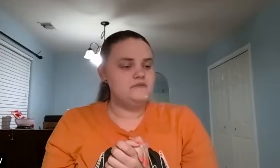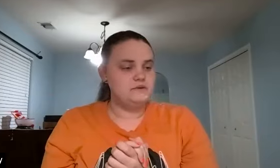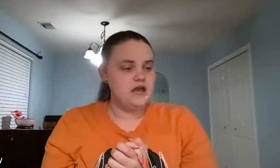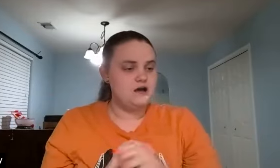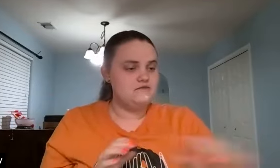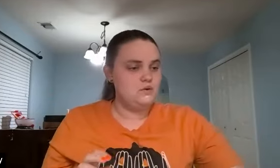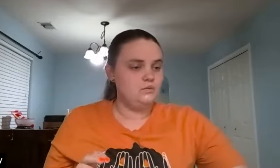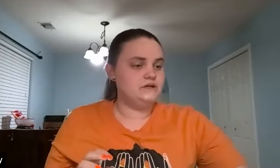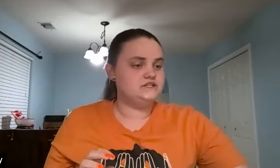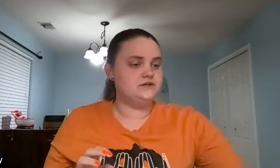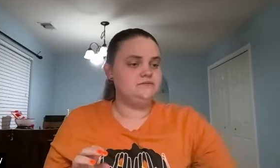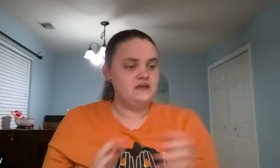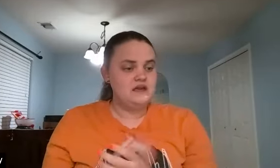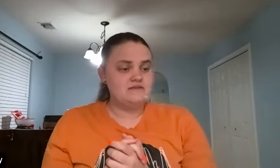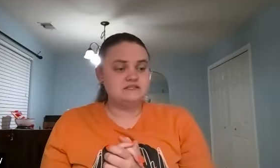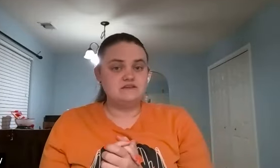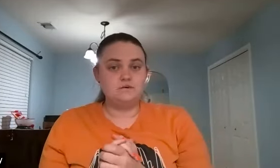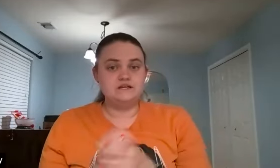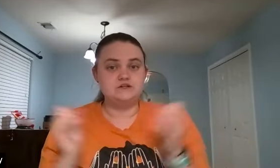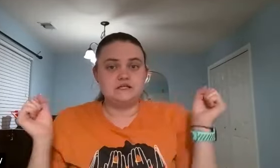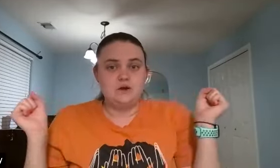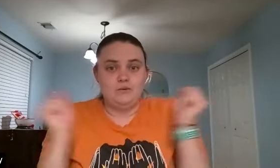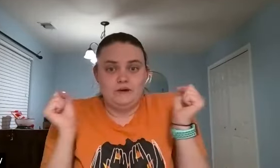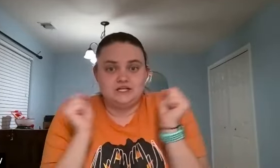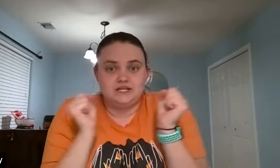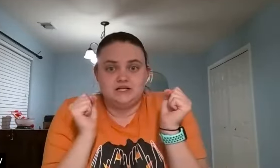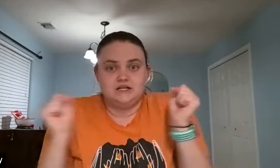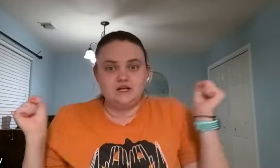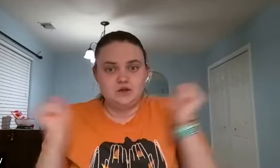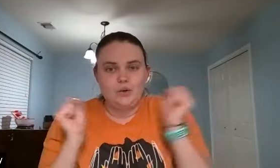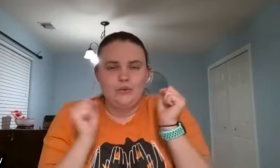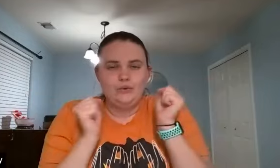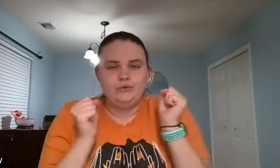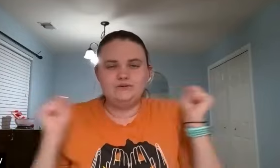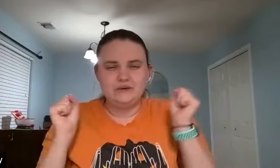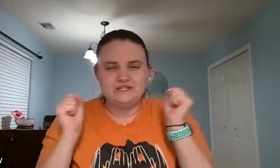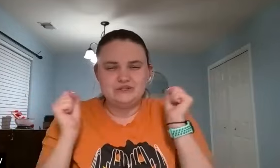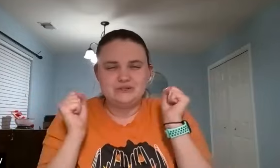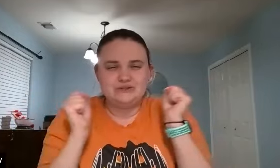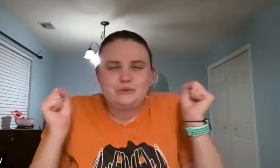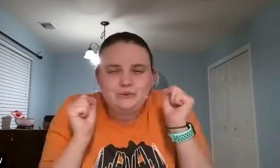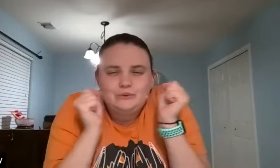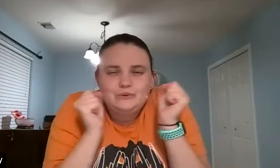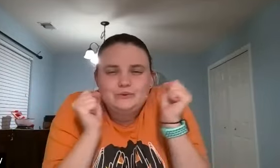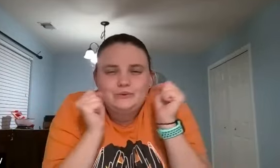Then we have winter, and the sign for winter is winter. Cold winter.